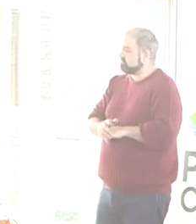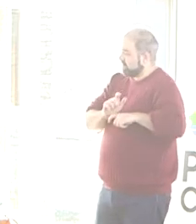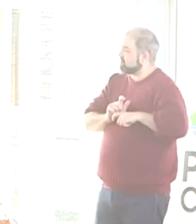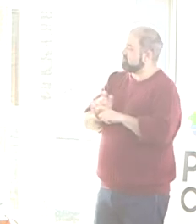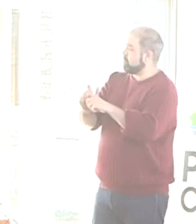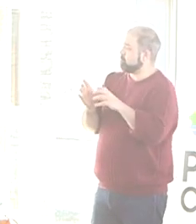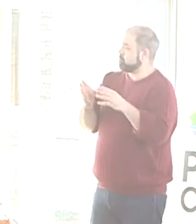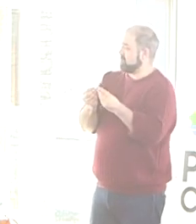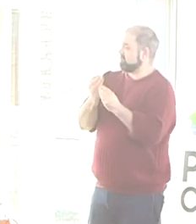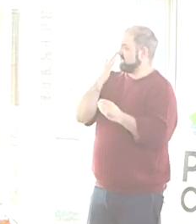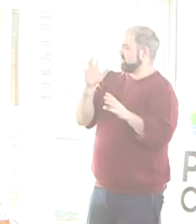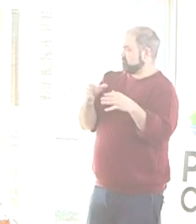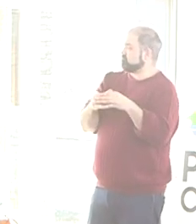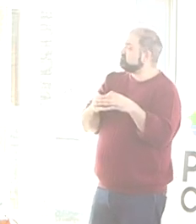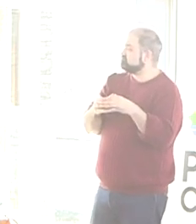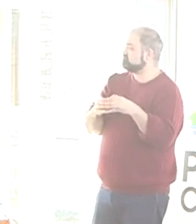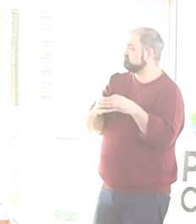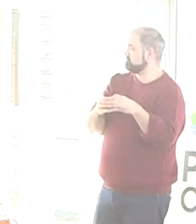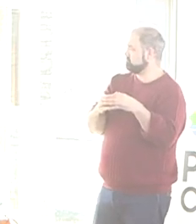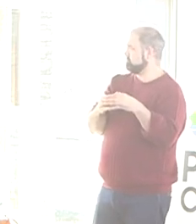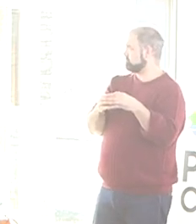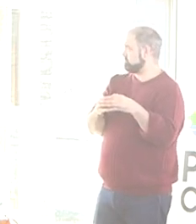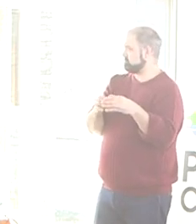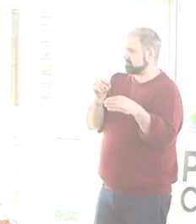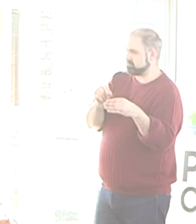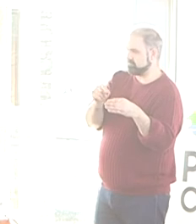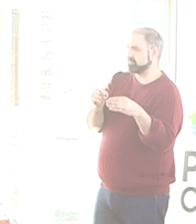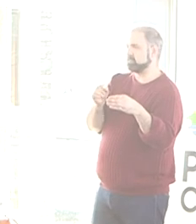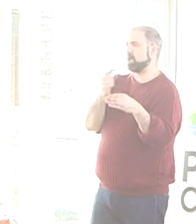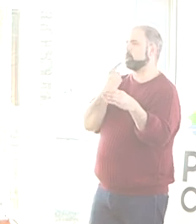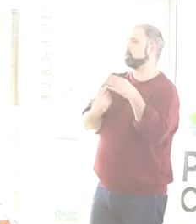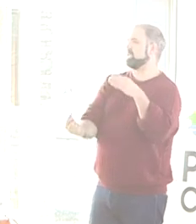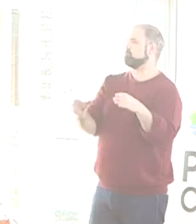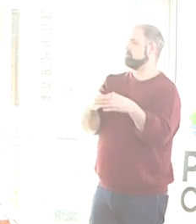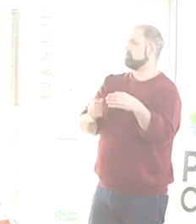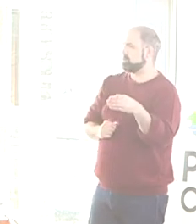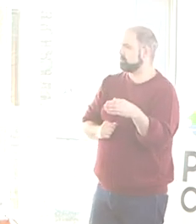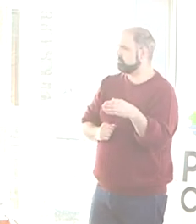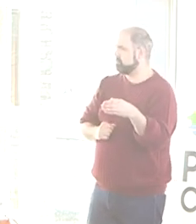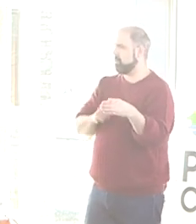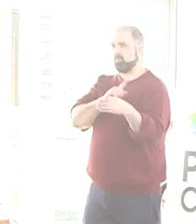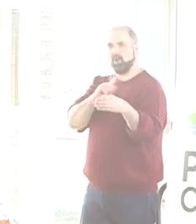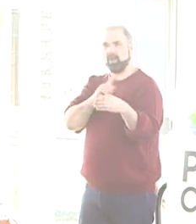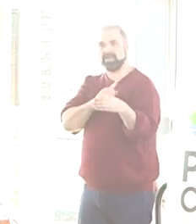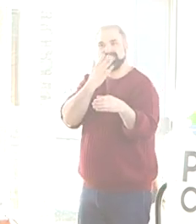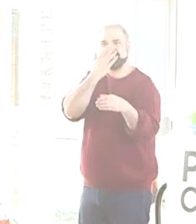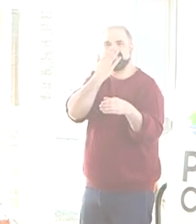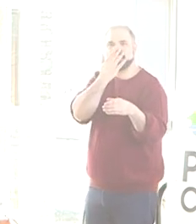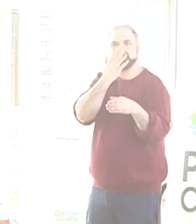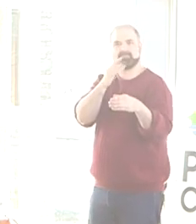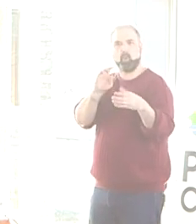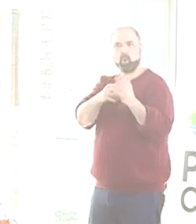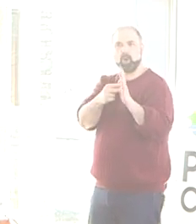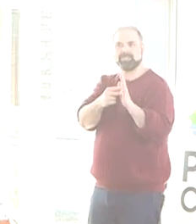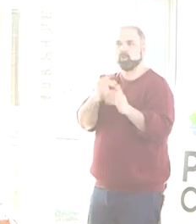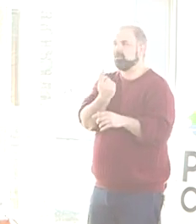I carried on with the teenage group. I said it was a unique group in that it was organised by teenagers for teenagers.